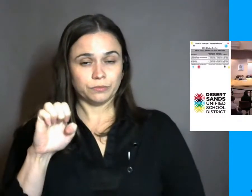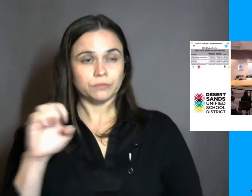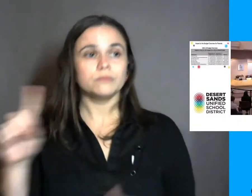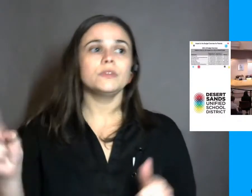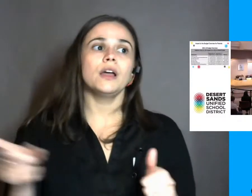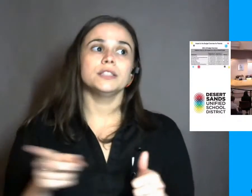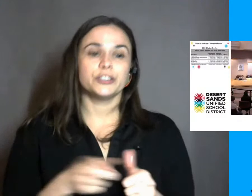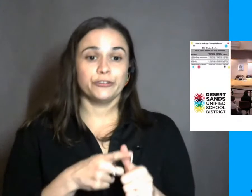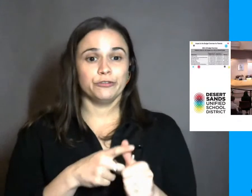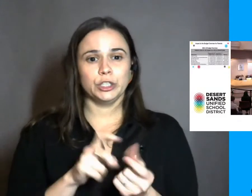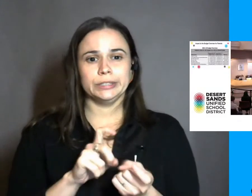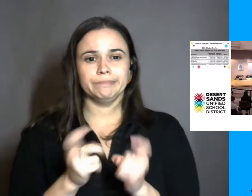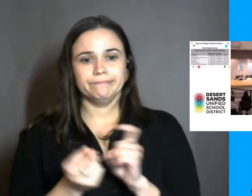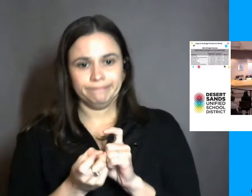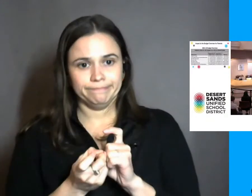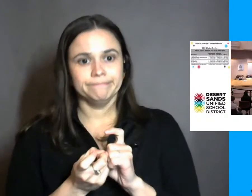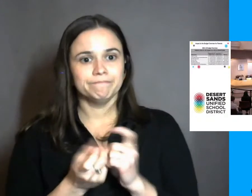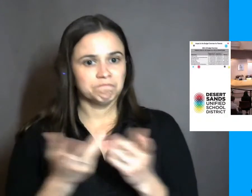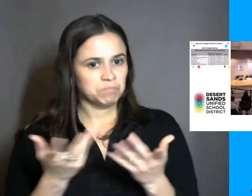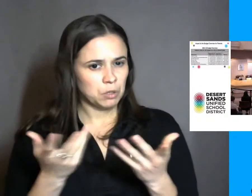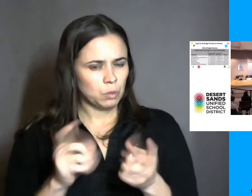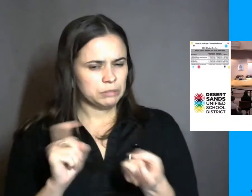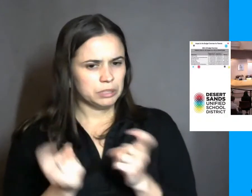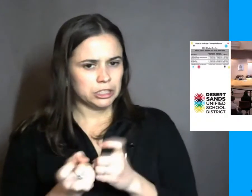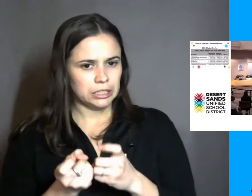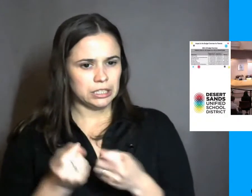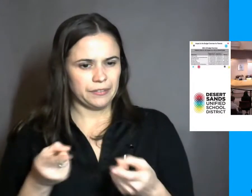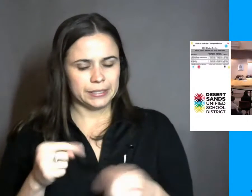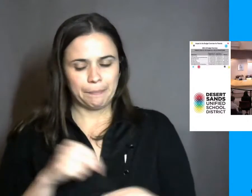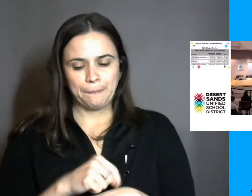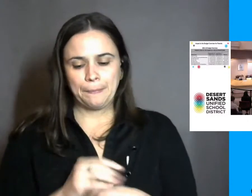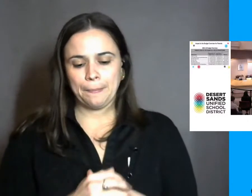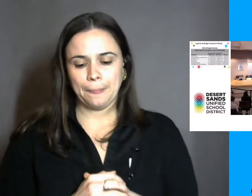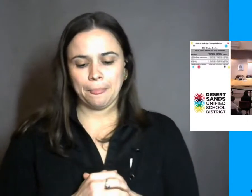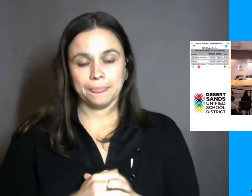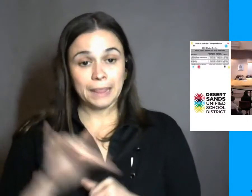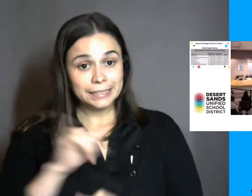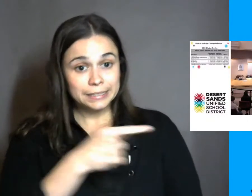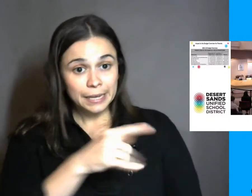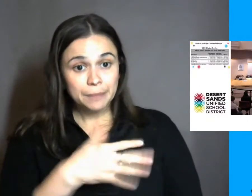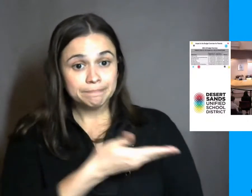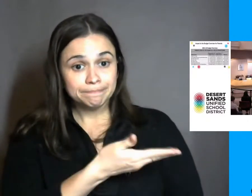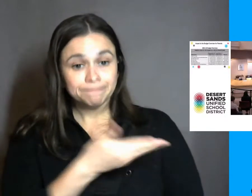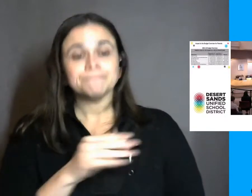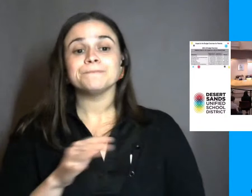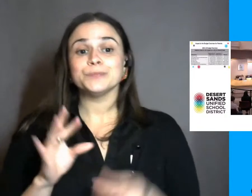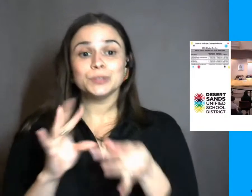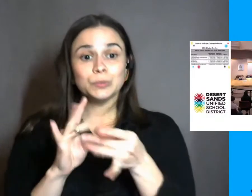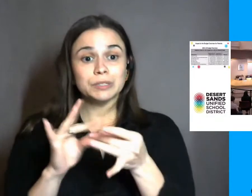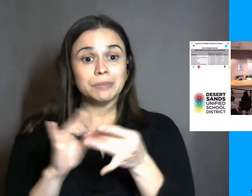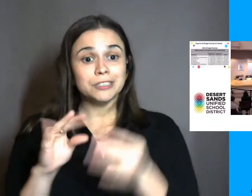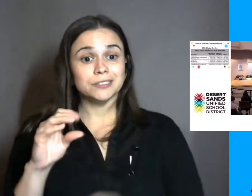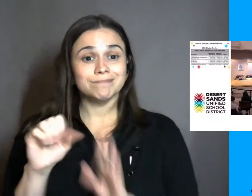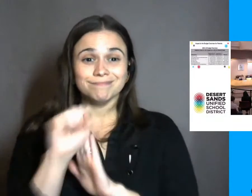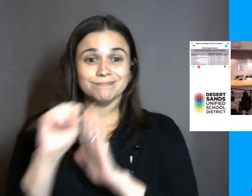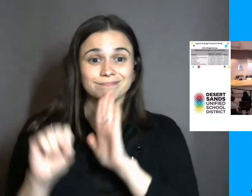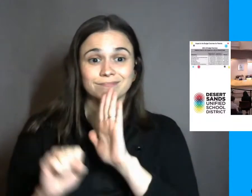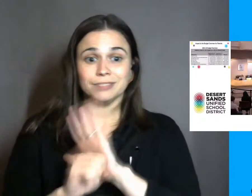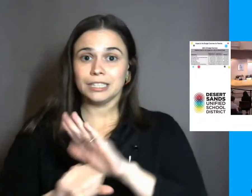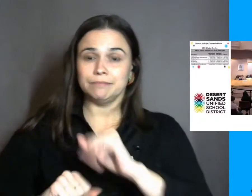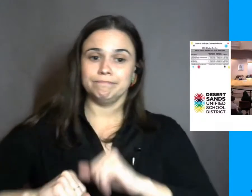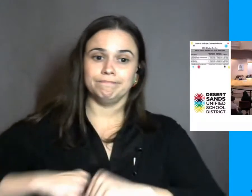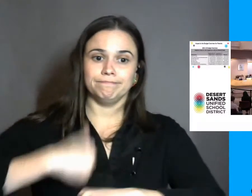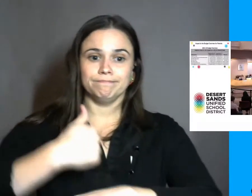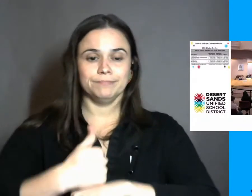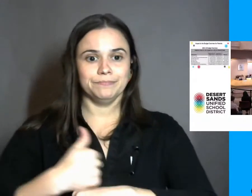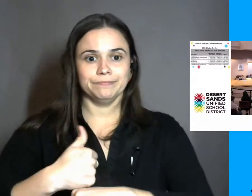have been made up to that point. As Mrs. Wood was mentioning, the state enacted significant